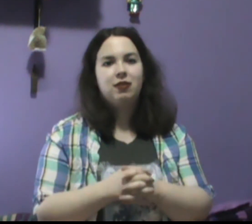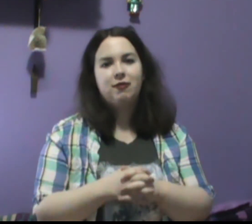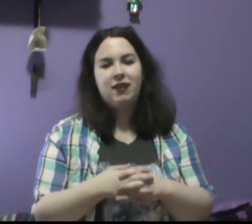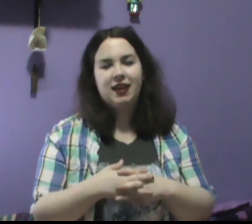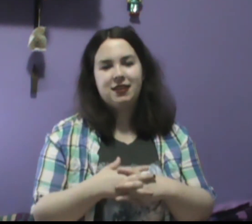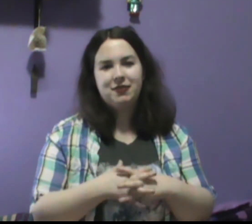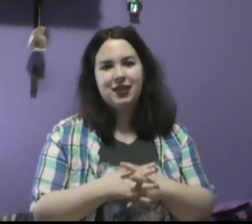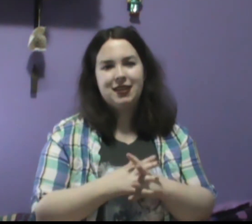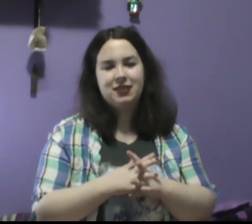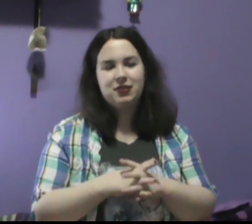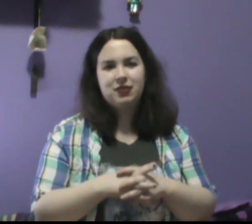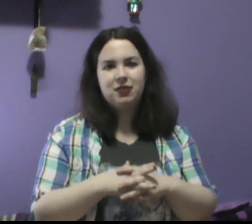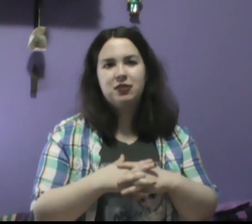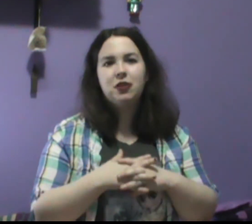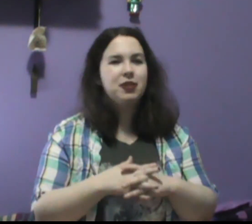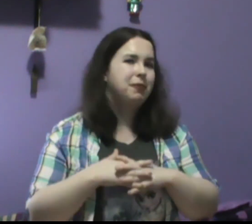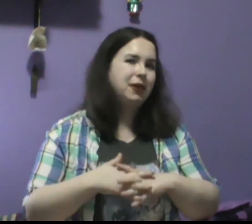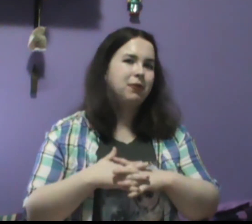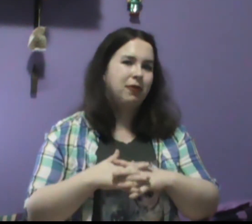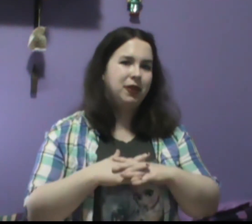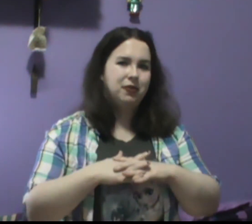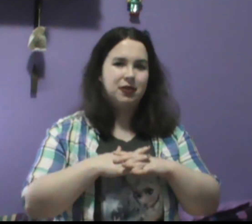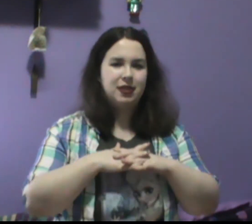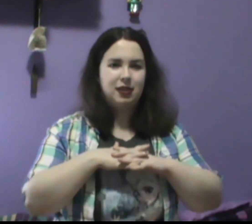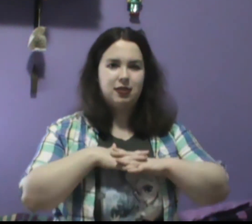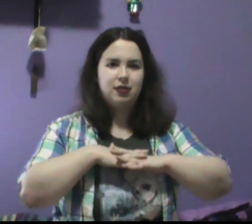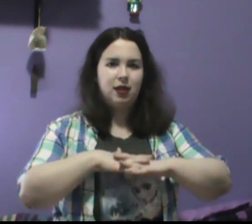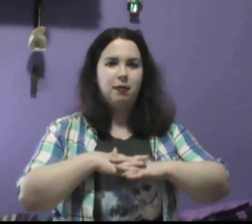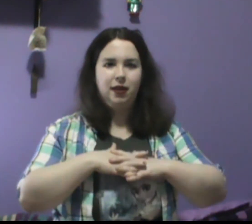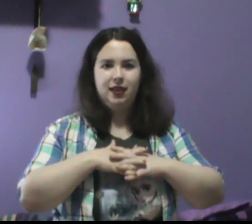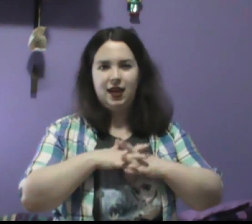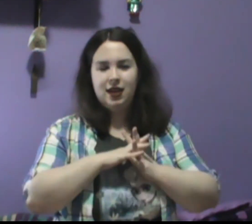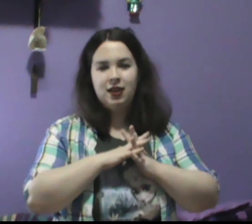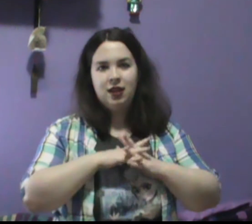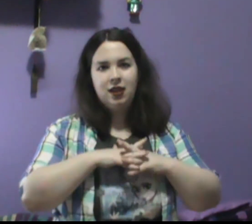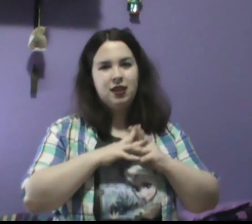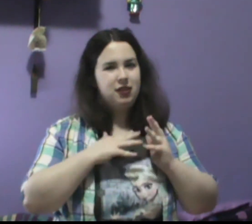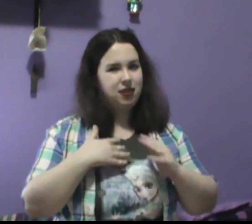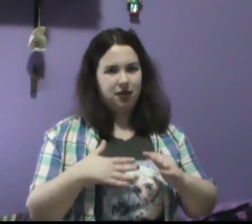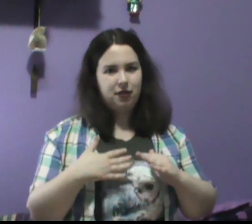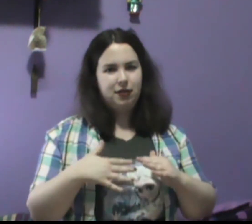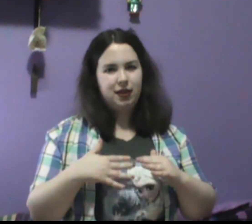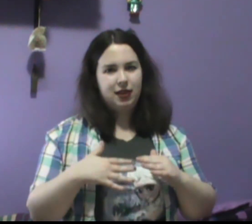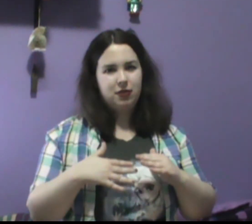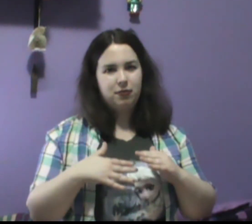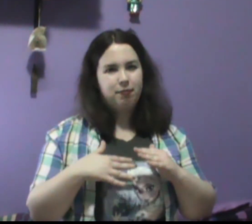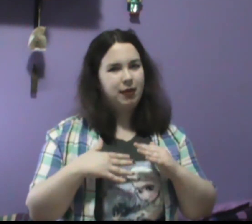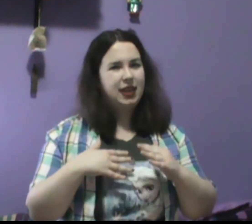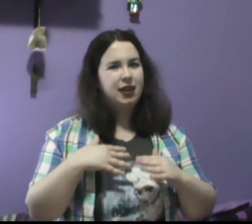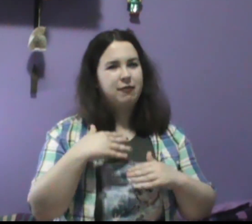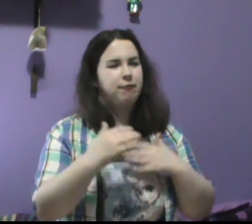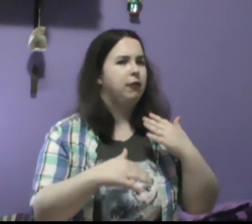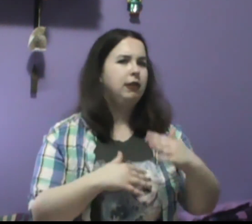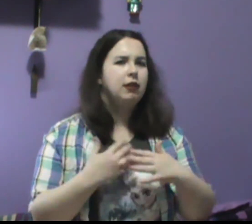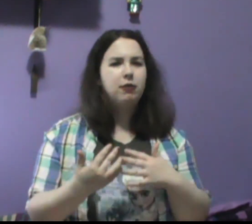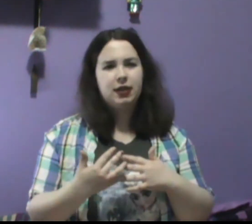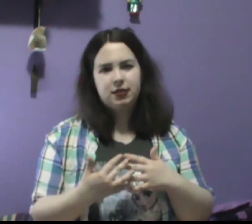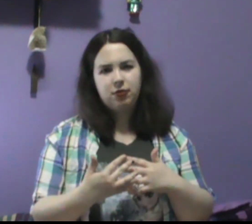the fact of it slowly being revealed to this celebrity that Dr. Diego might not fully know what he's doing,